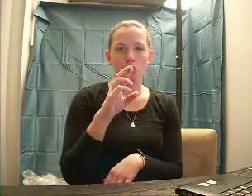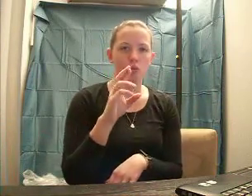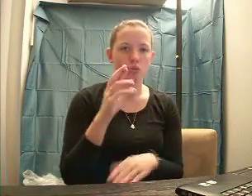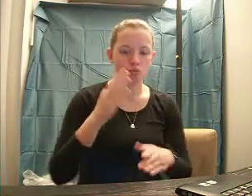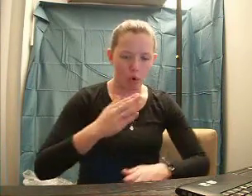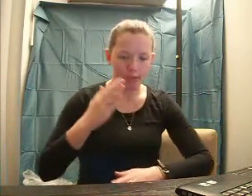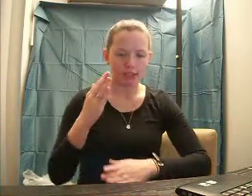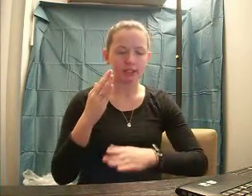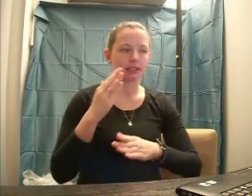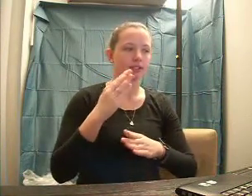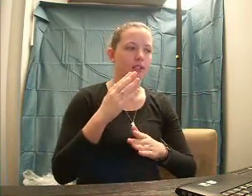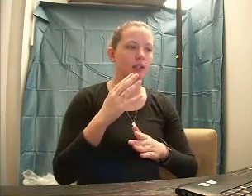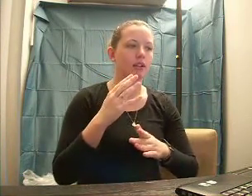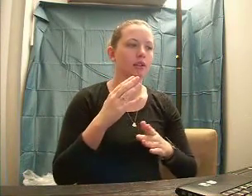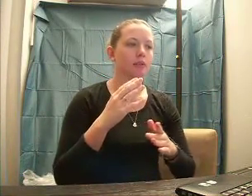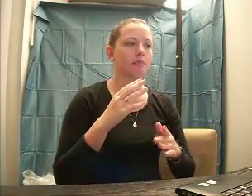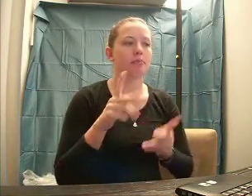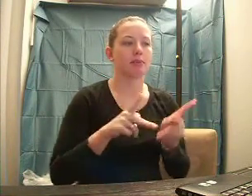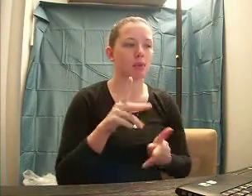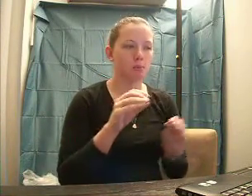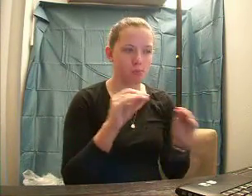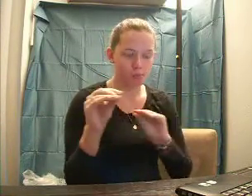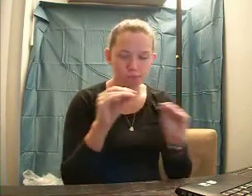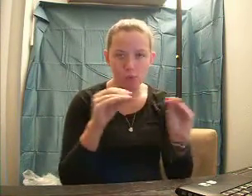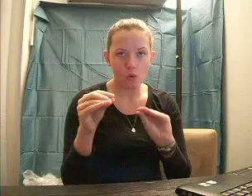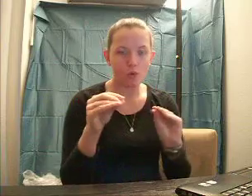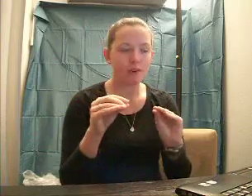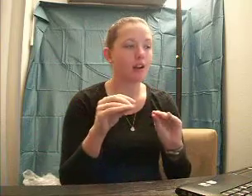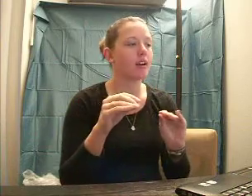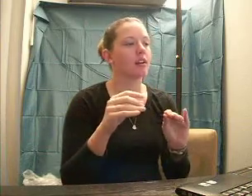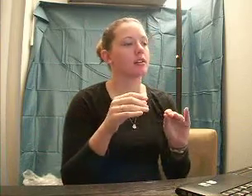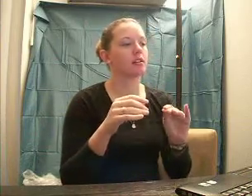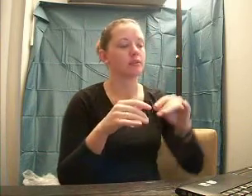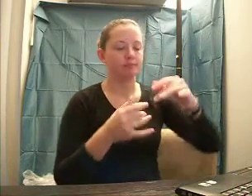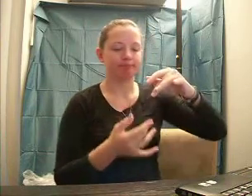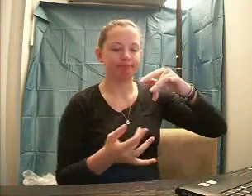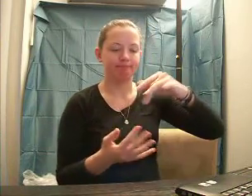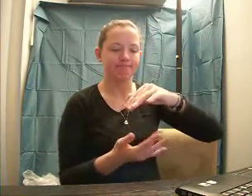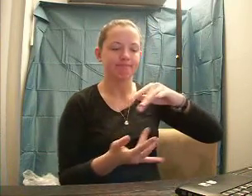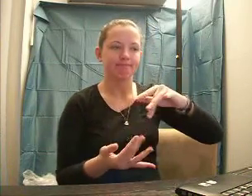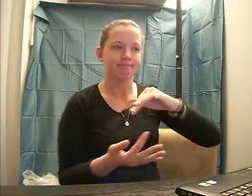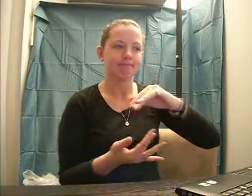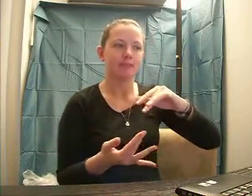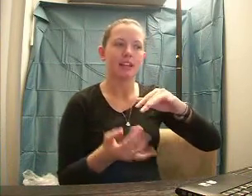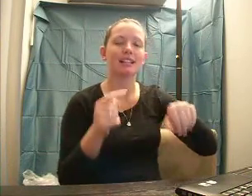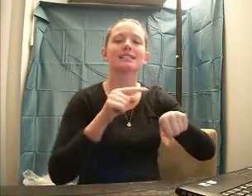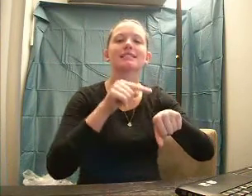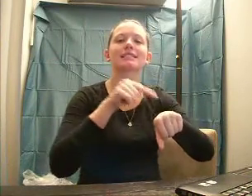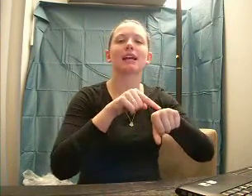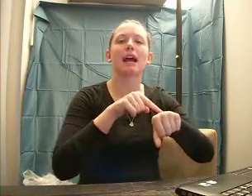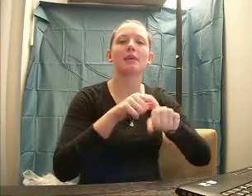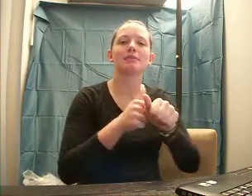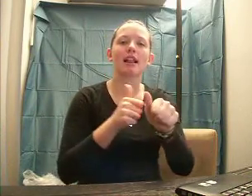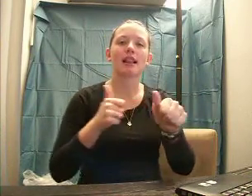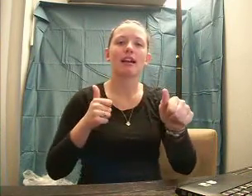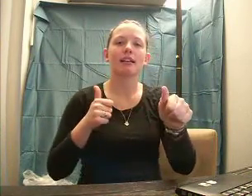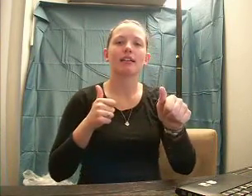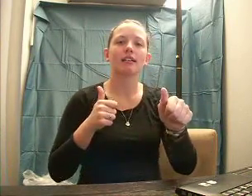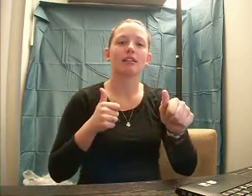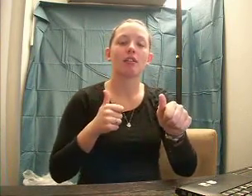right arm sinusoidally back and forward. And we replay that to the other hand with a time delay. Either no time delay, in which case like from just